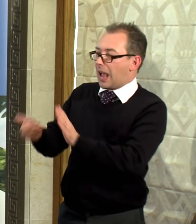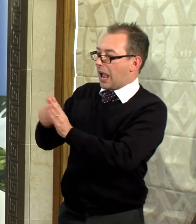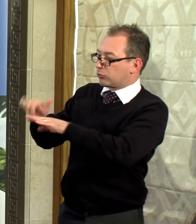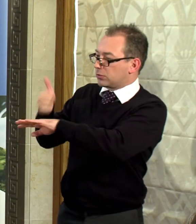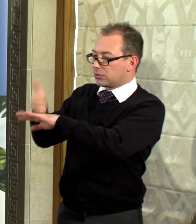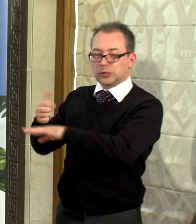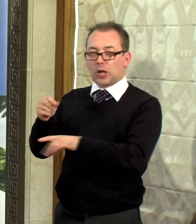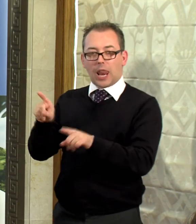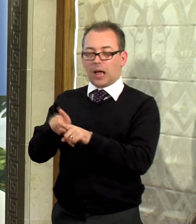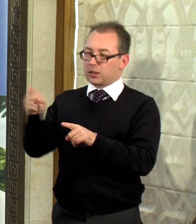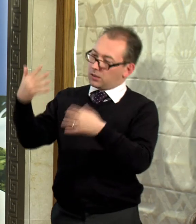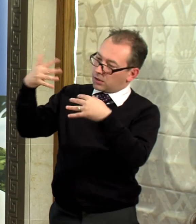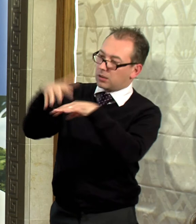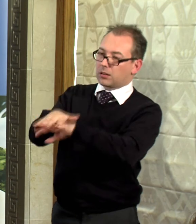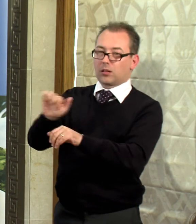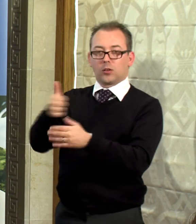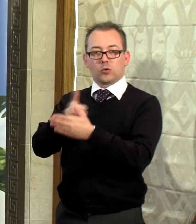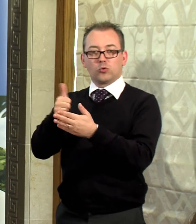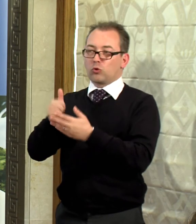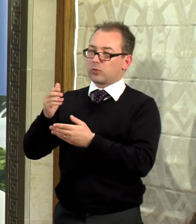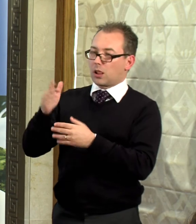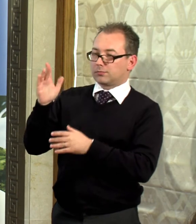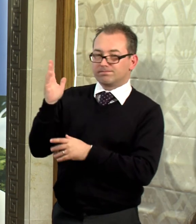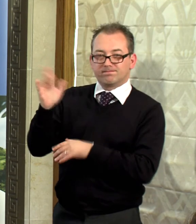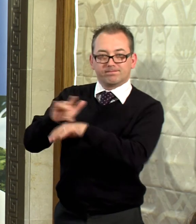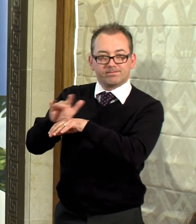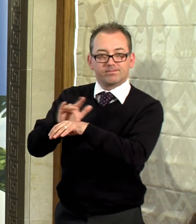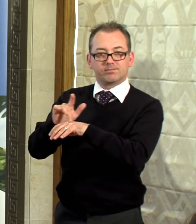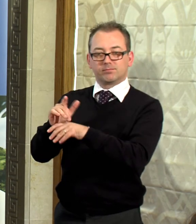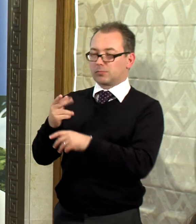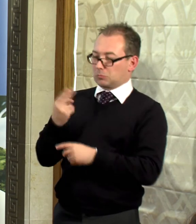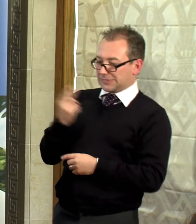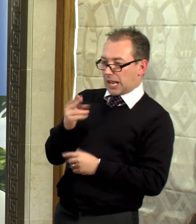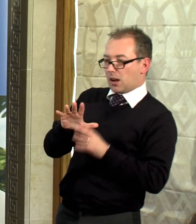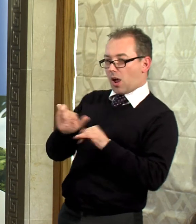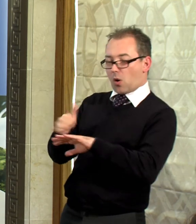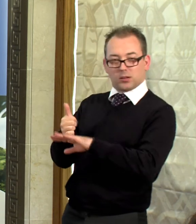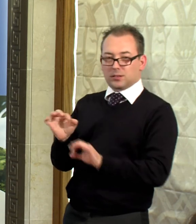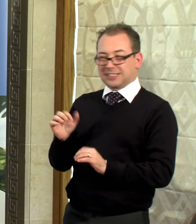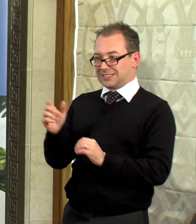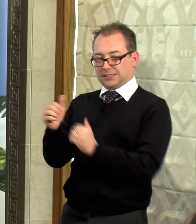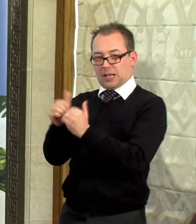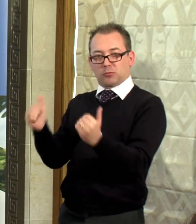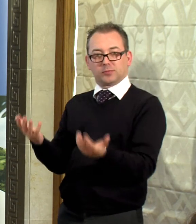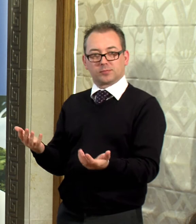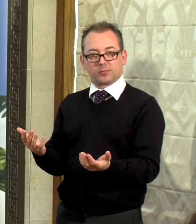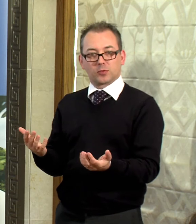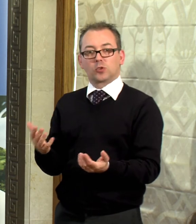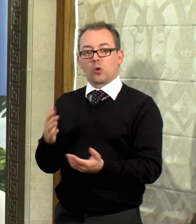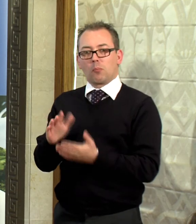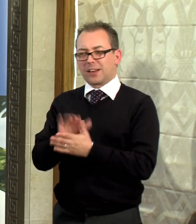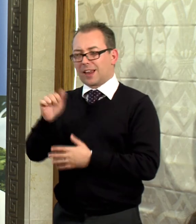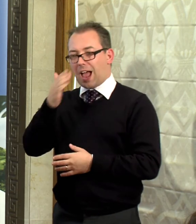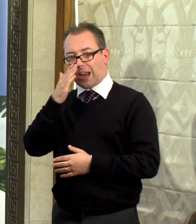process. The outcome of such attitudes is exclusion and the frequent raising of